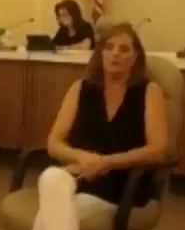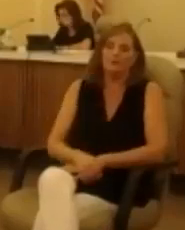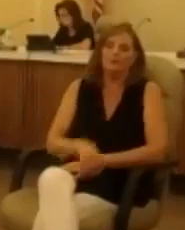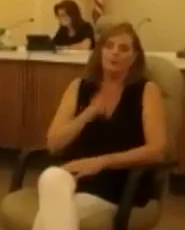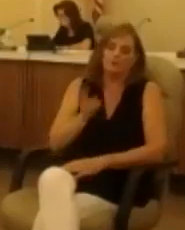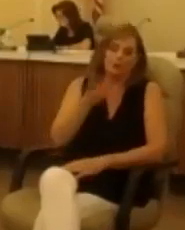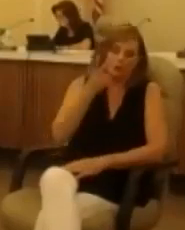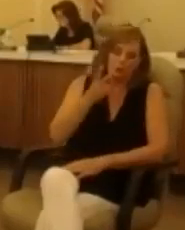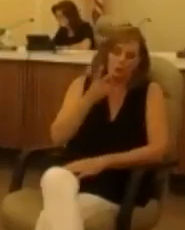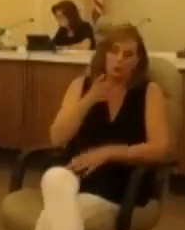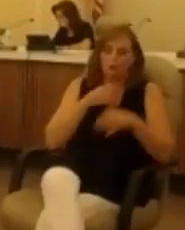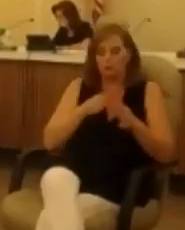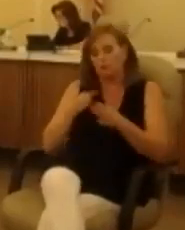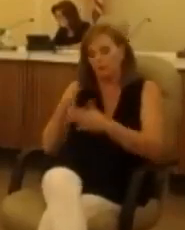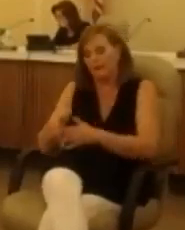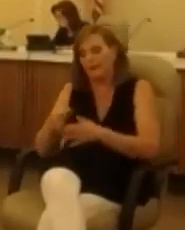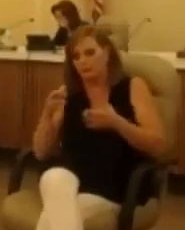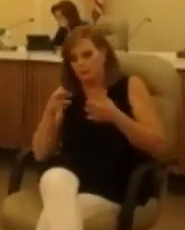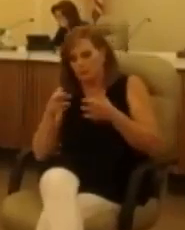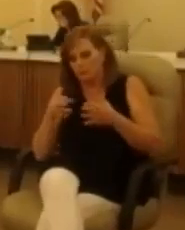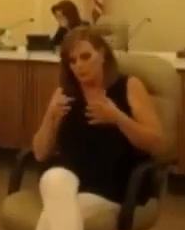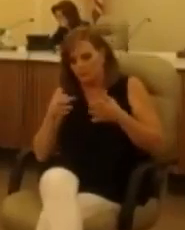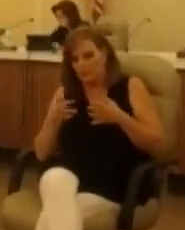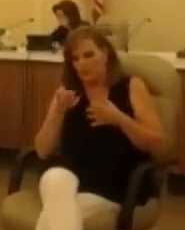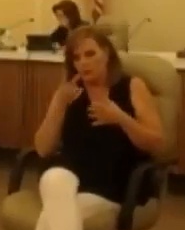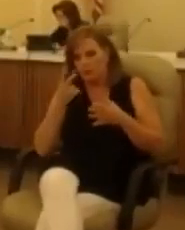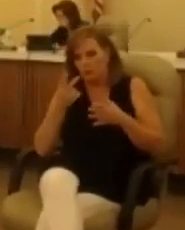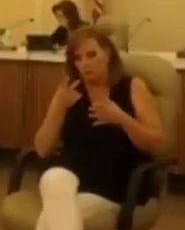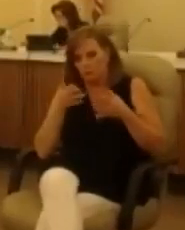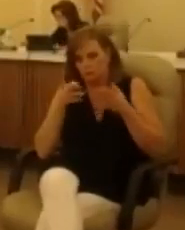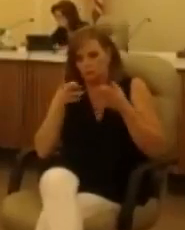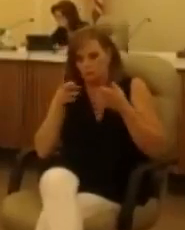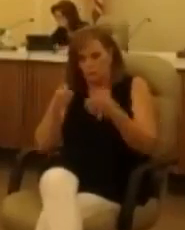2-lane road as well as a